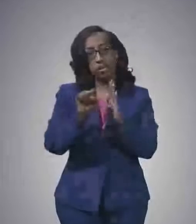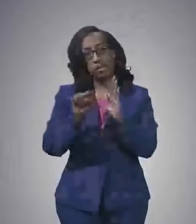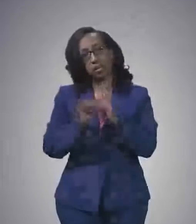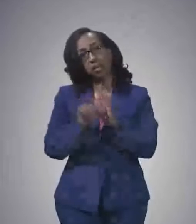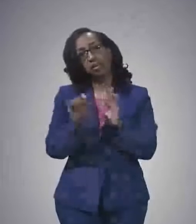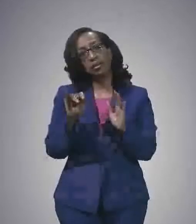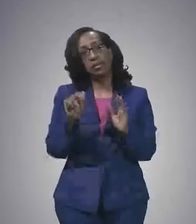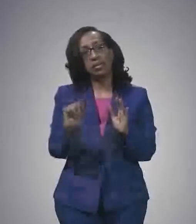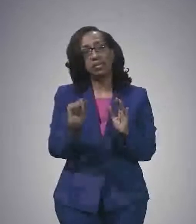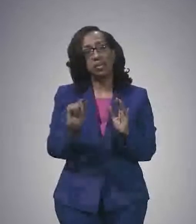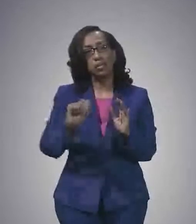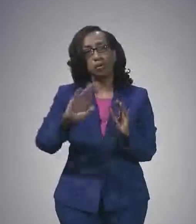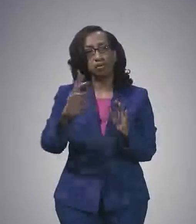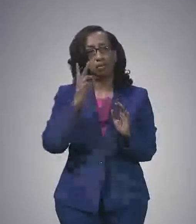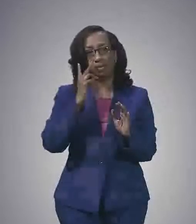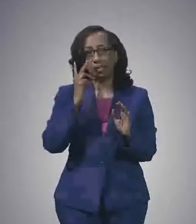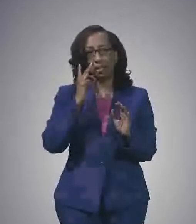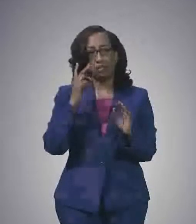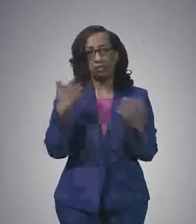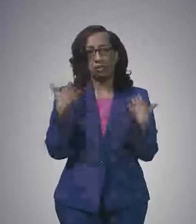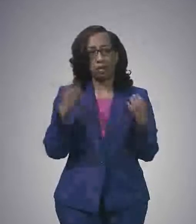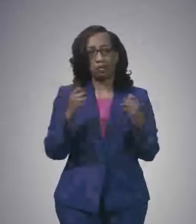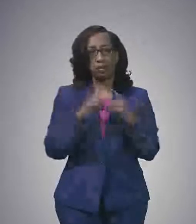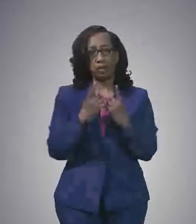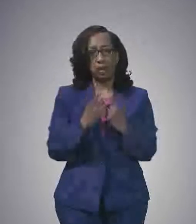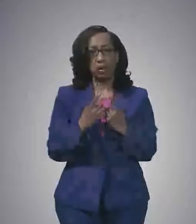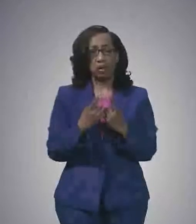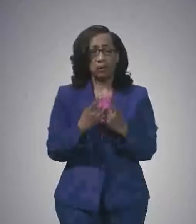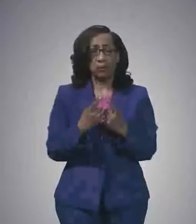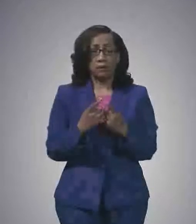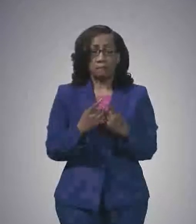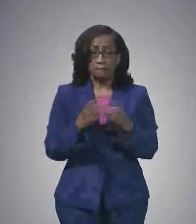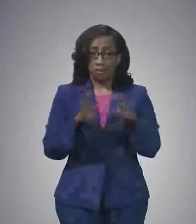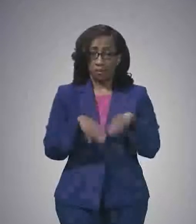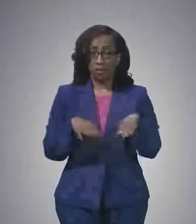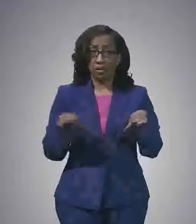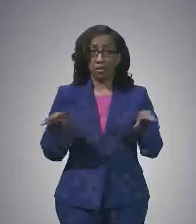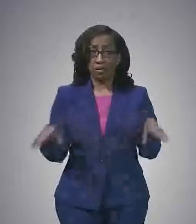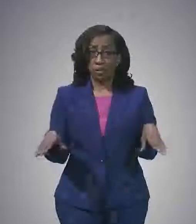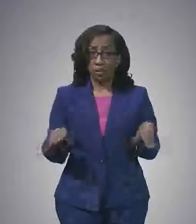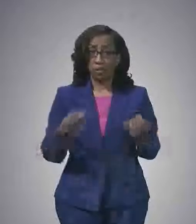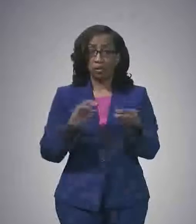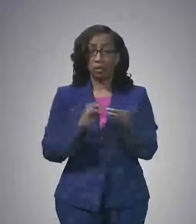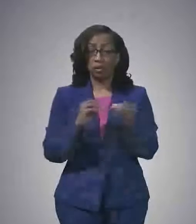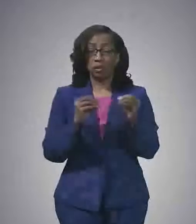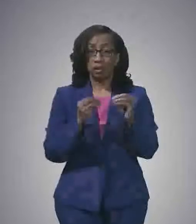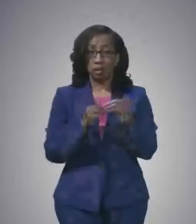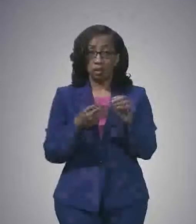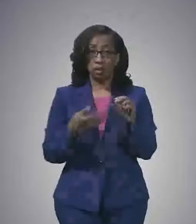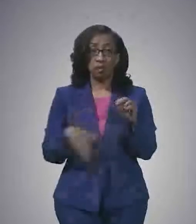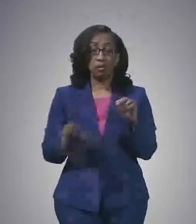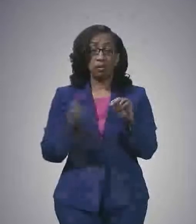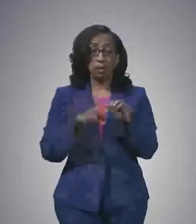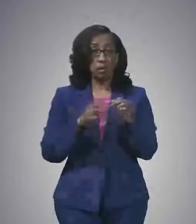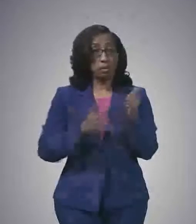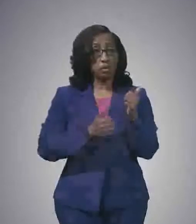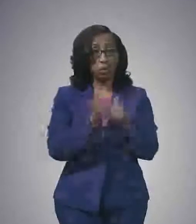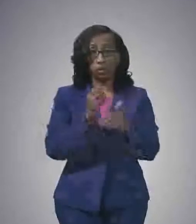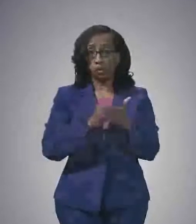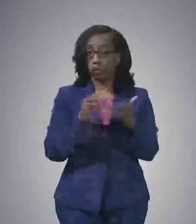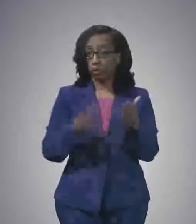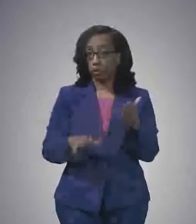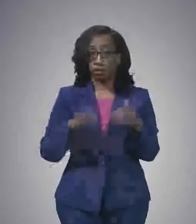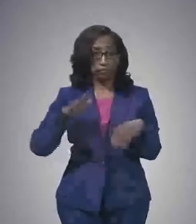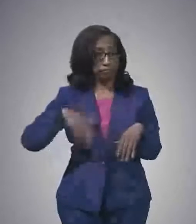Tennessee. And as we've all discussed, pediatric cases, because most of those students can't be vaccinated, are